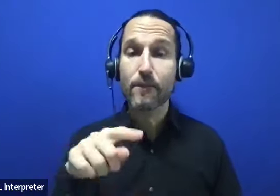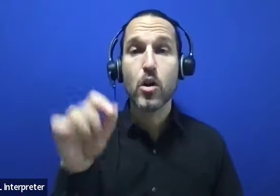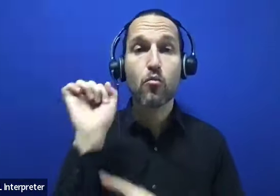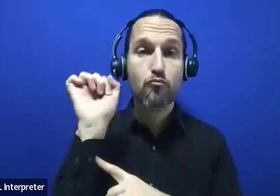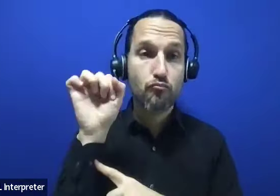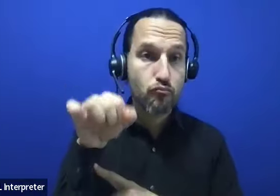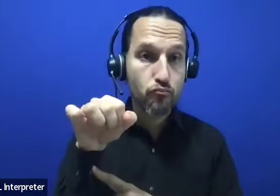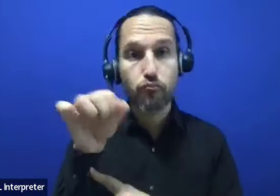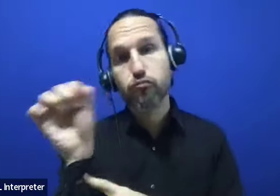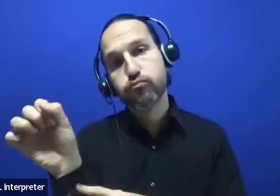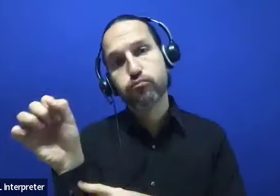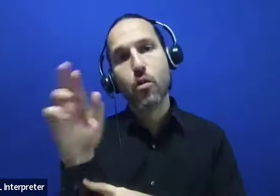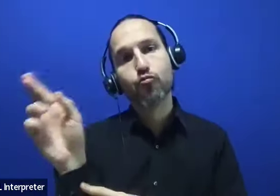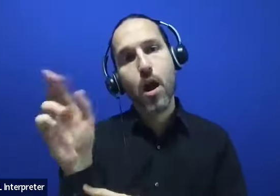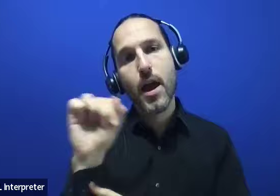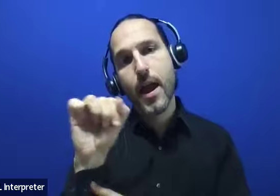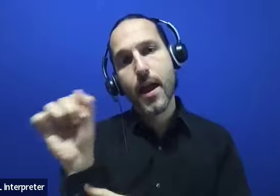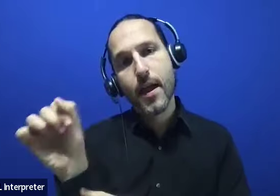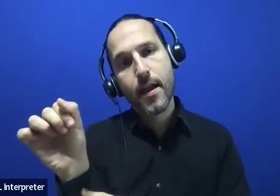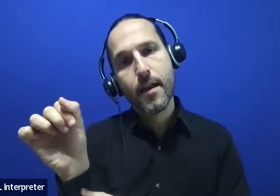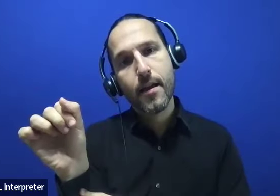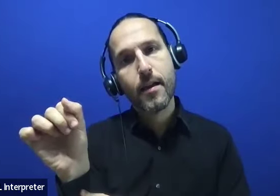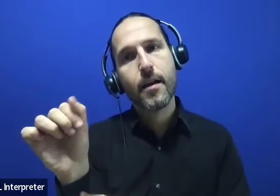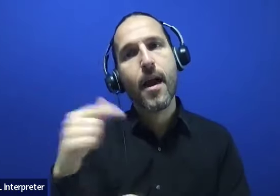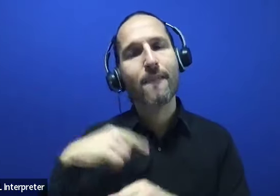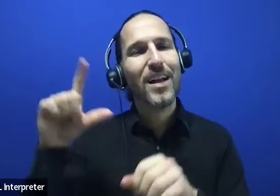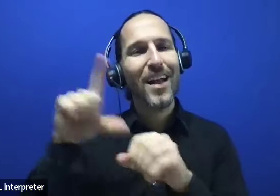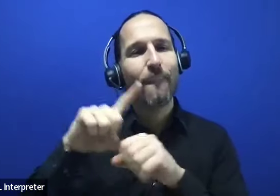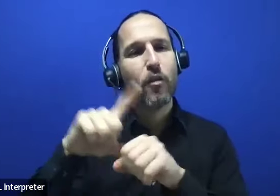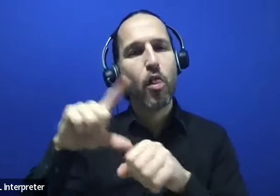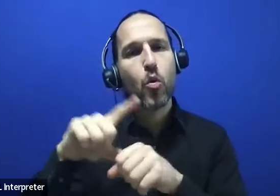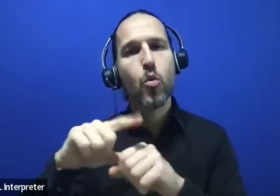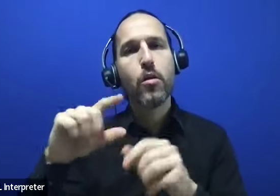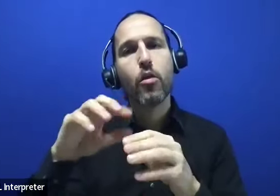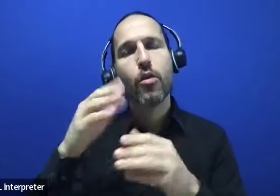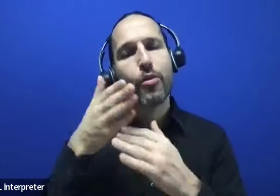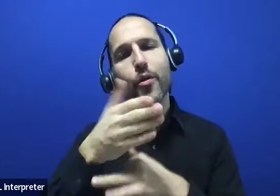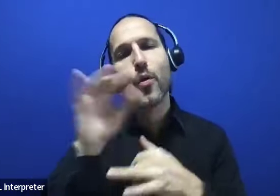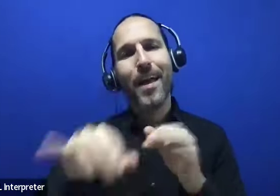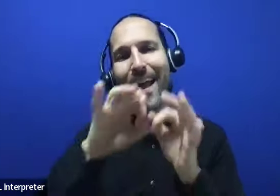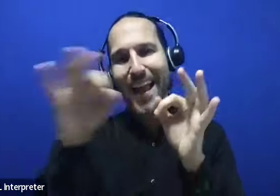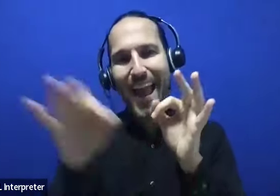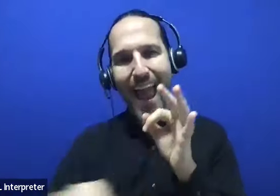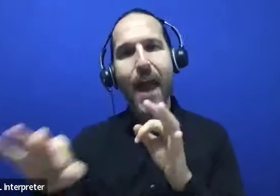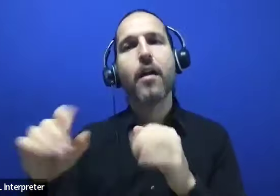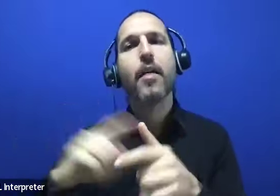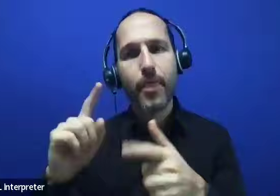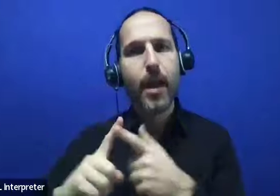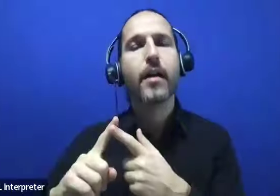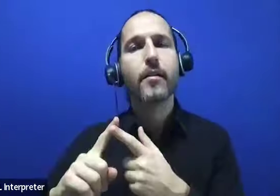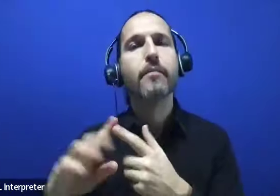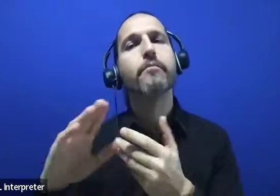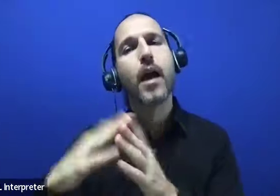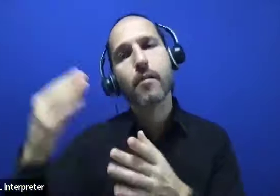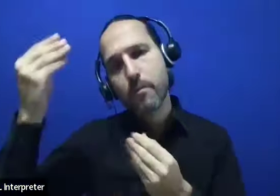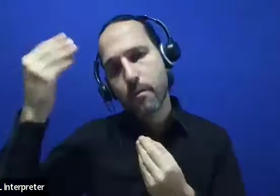head to the right, this fluid goes through the semicircular canals and stimulates them to let